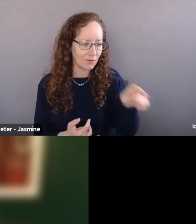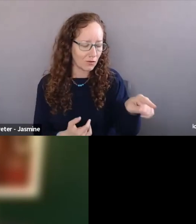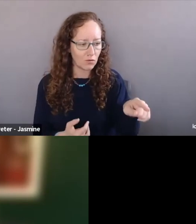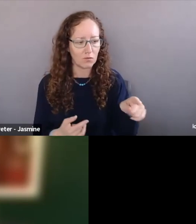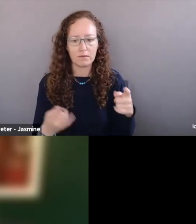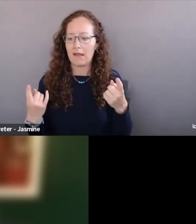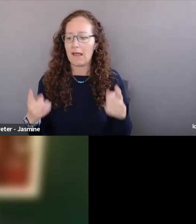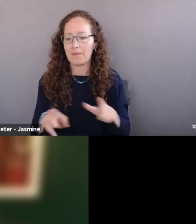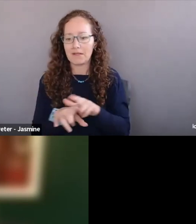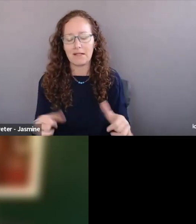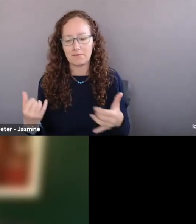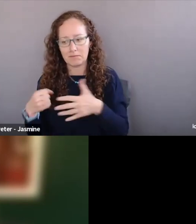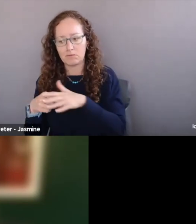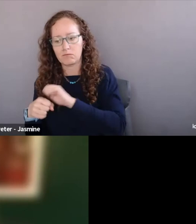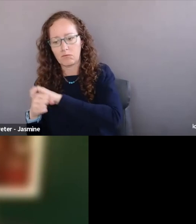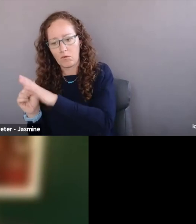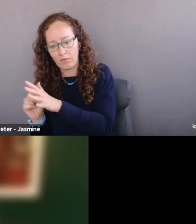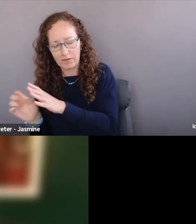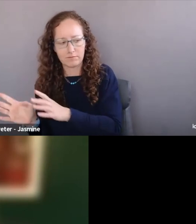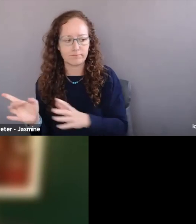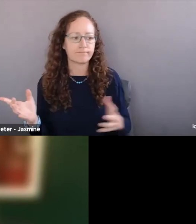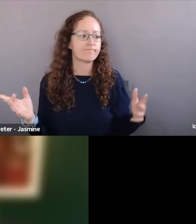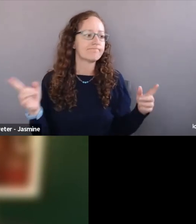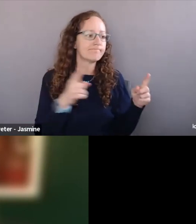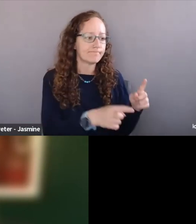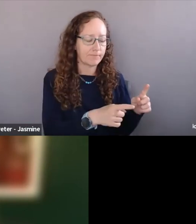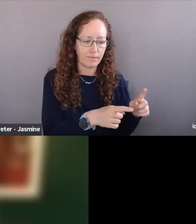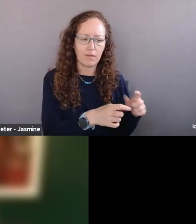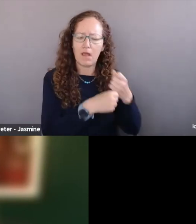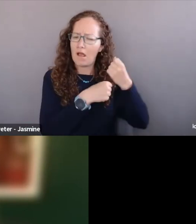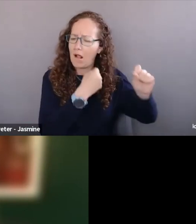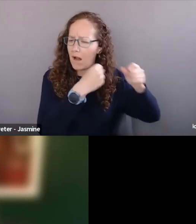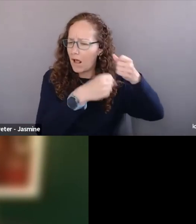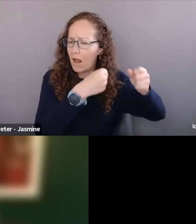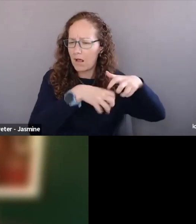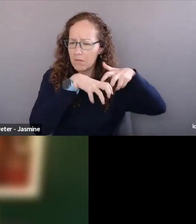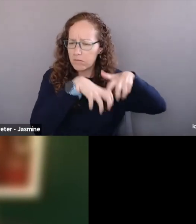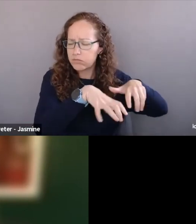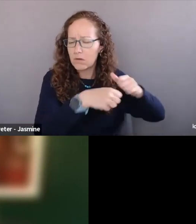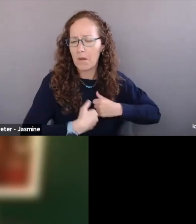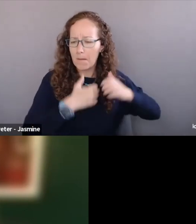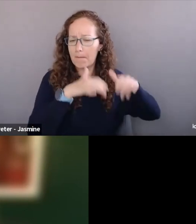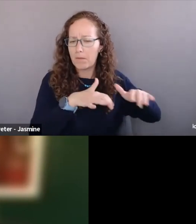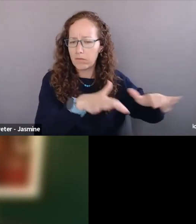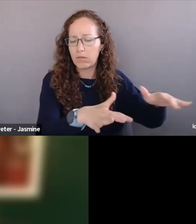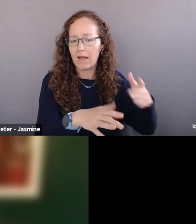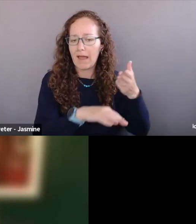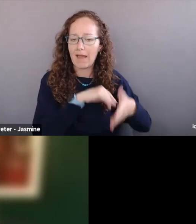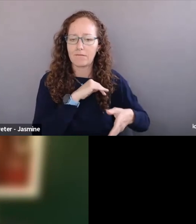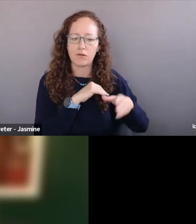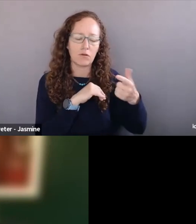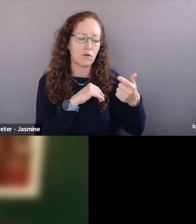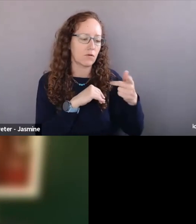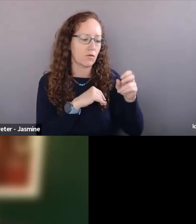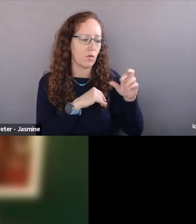out across the world in response to the murder of George Floyd. How did that impact you, not only personally,